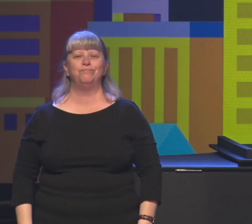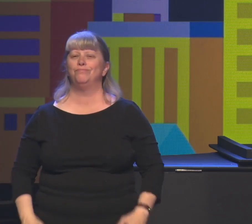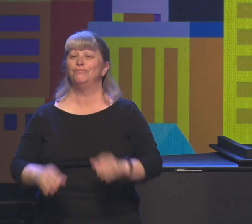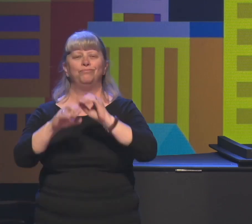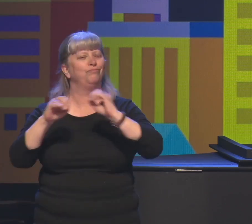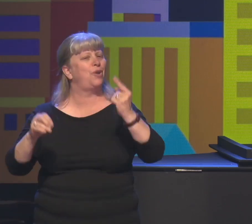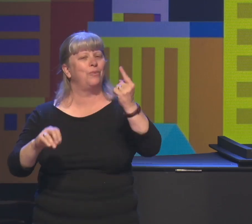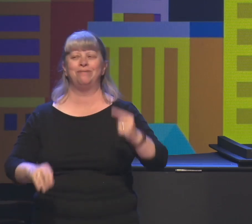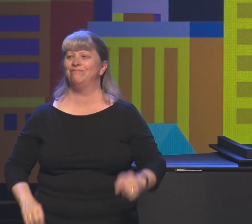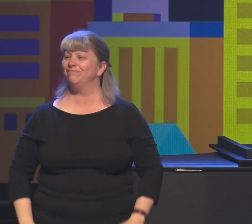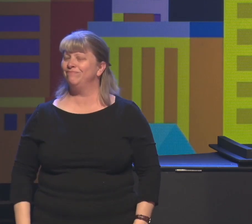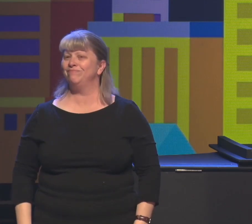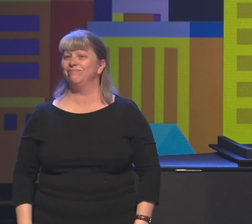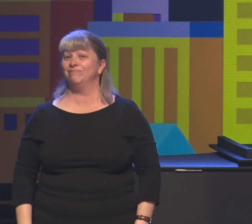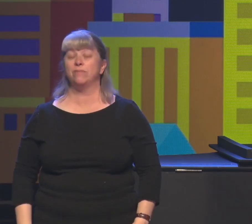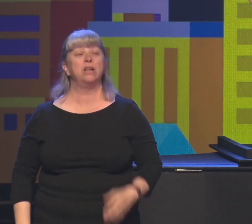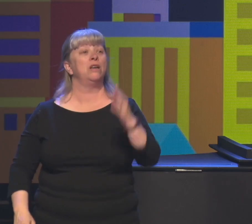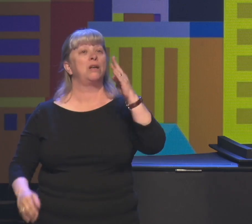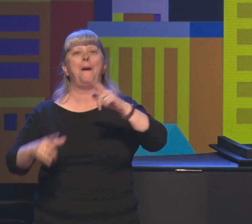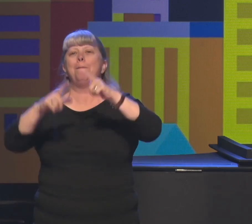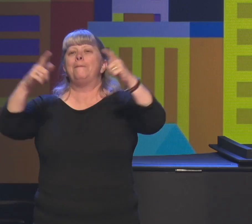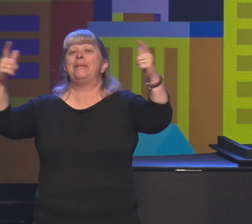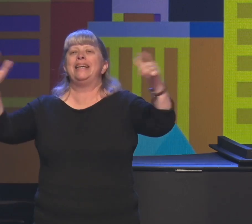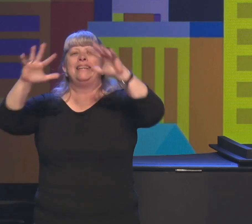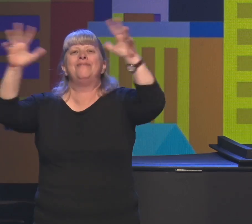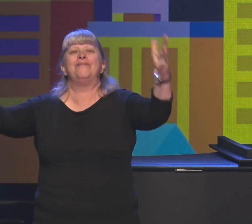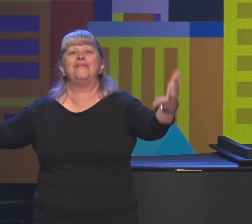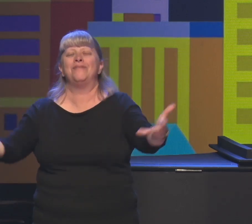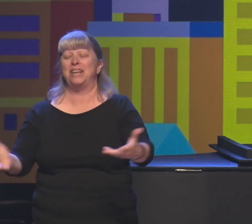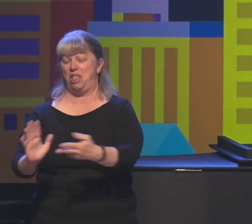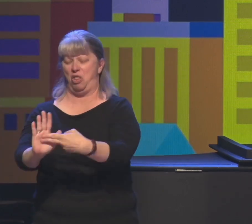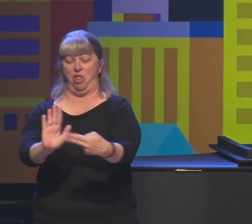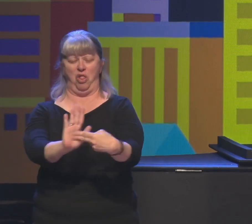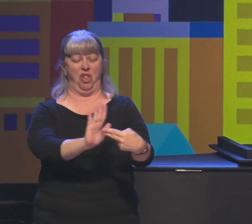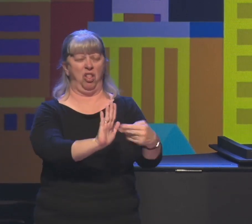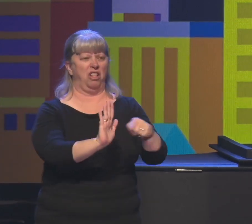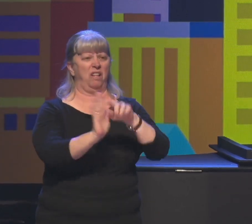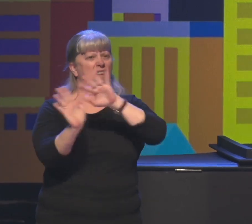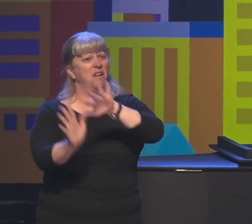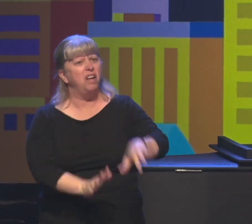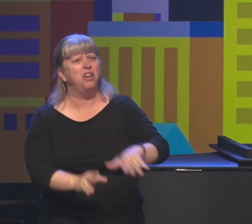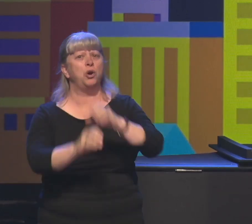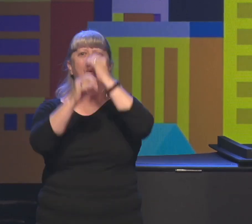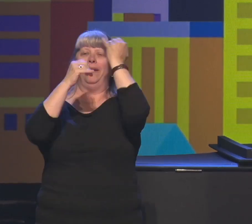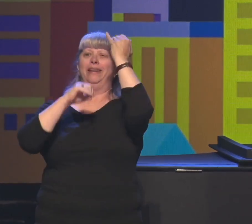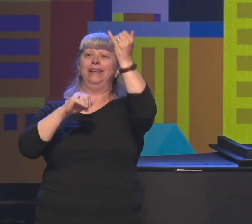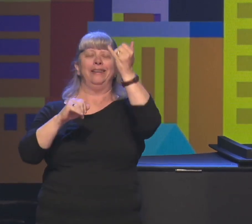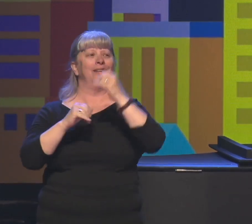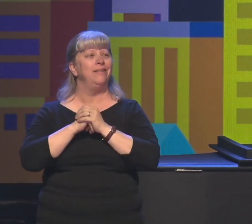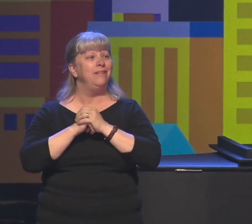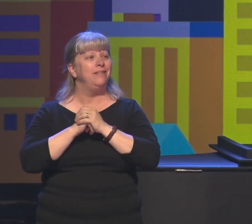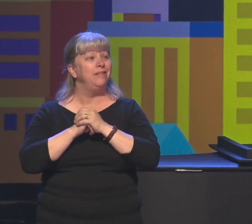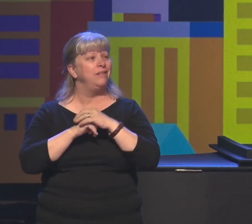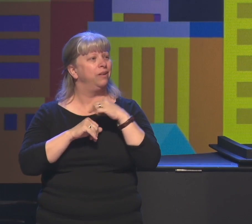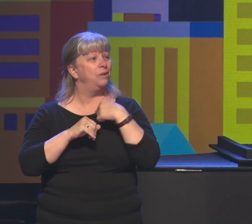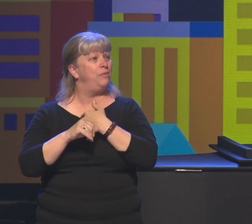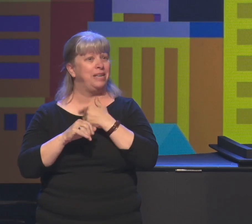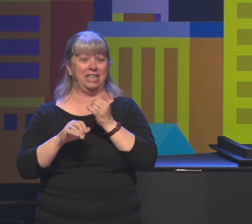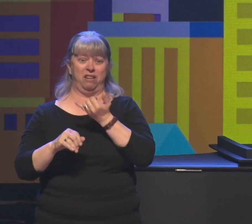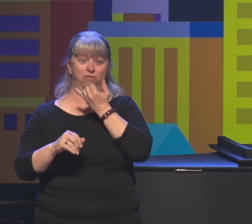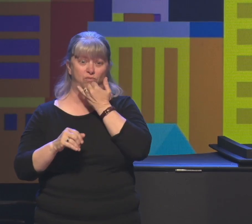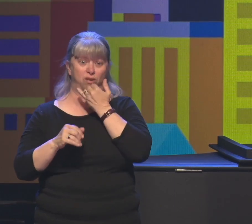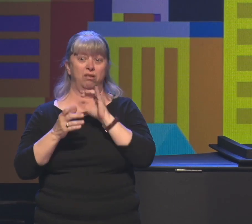Nobody. God's too big for us to put those labels on people, and I don't have any idea how we could get it so